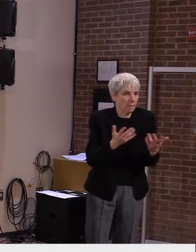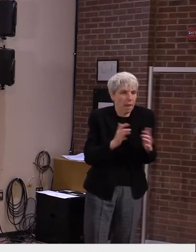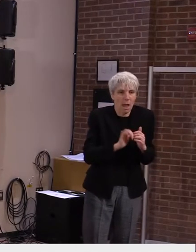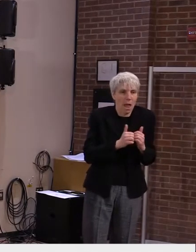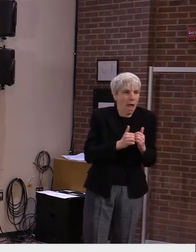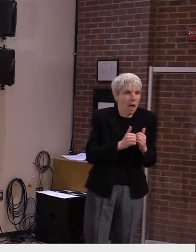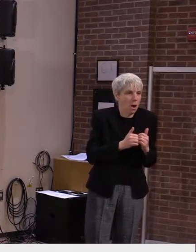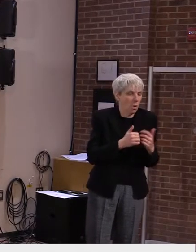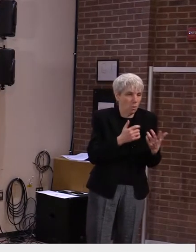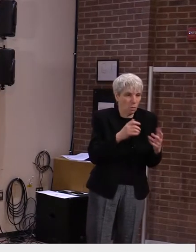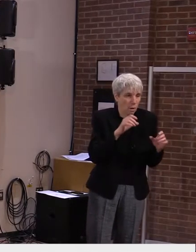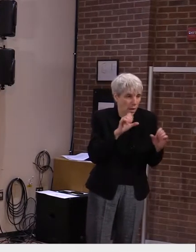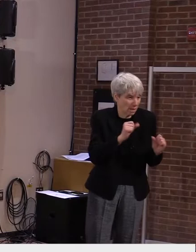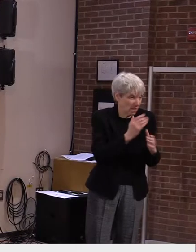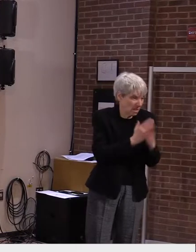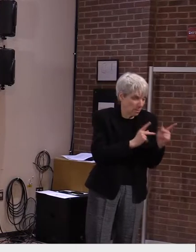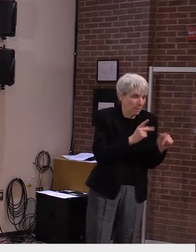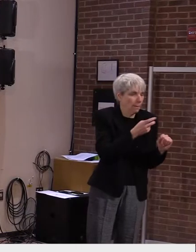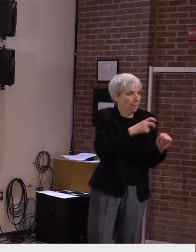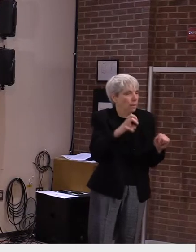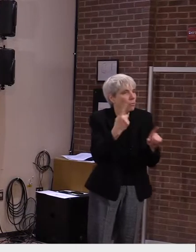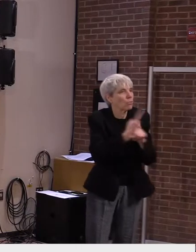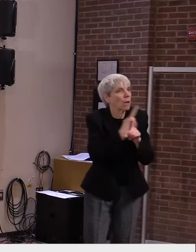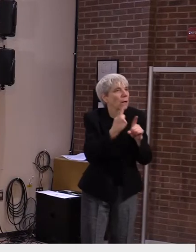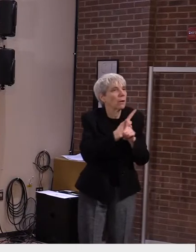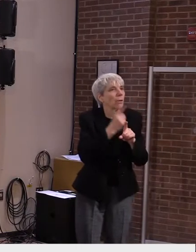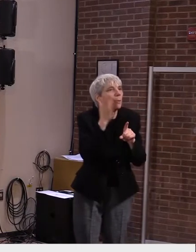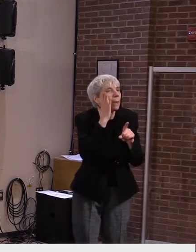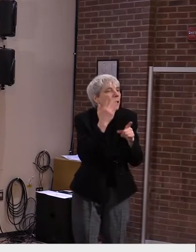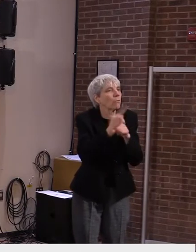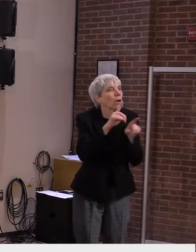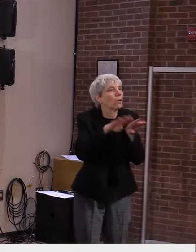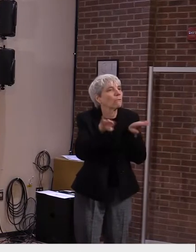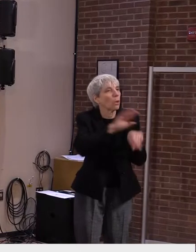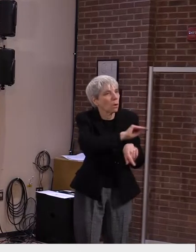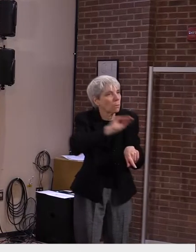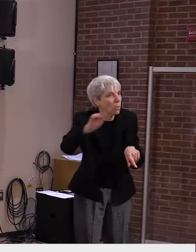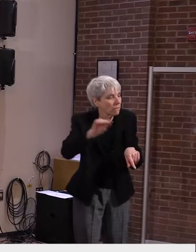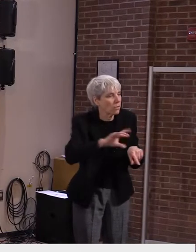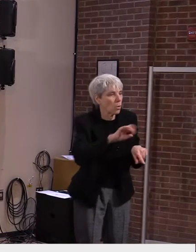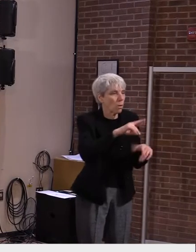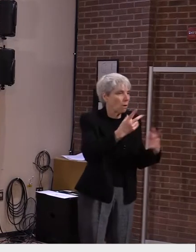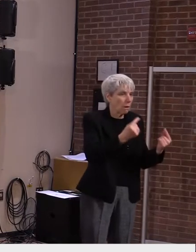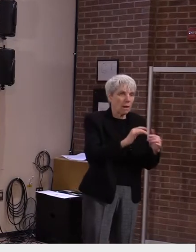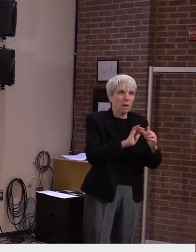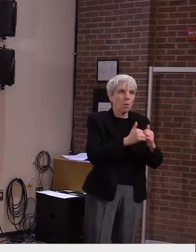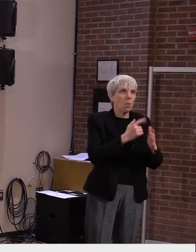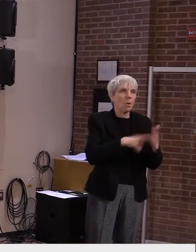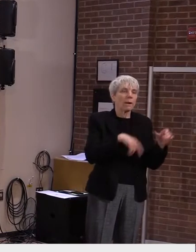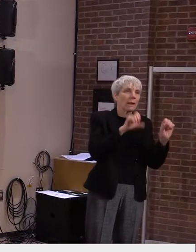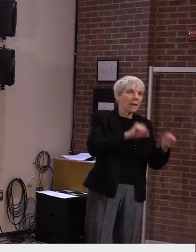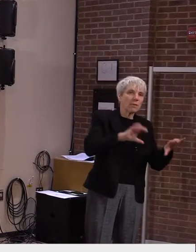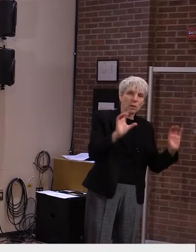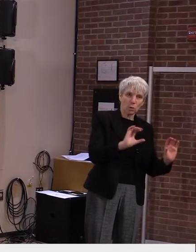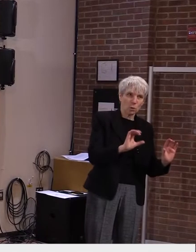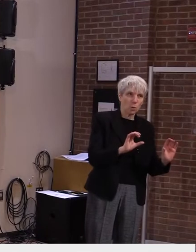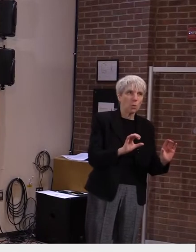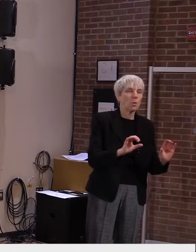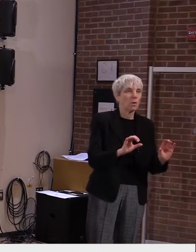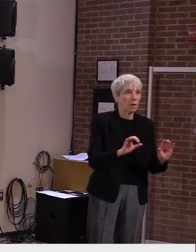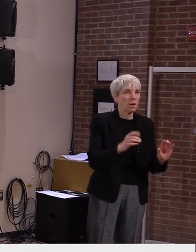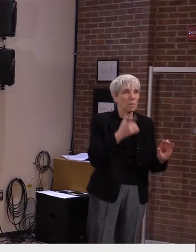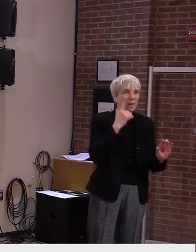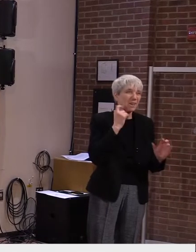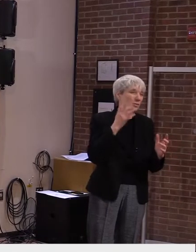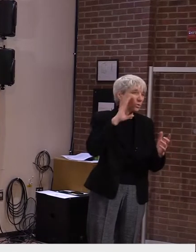procedures they can perform and what procedures they can't perform as the hospital census moves up